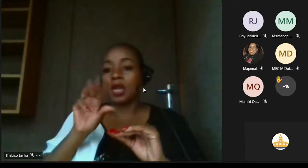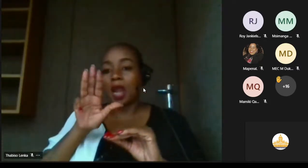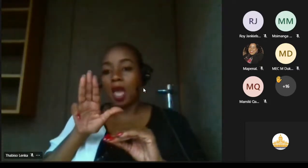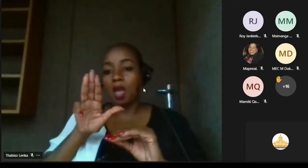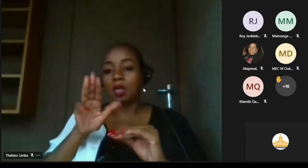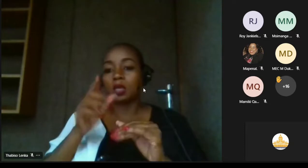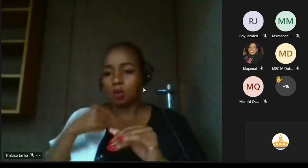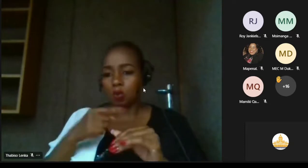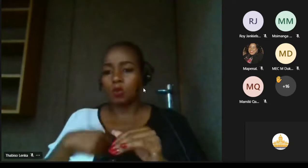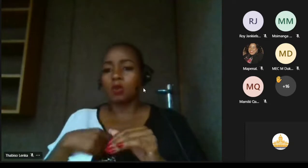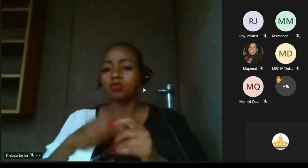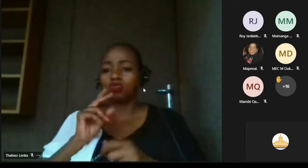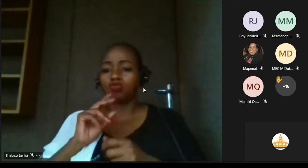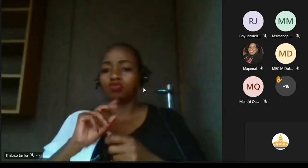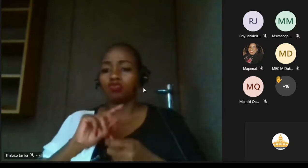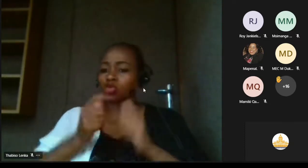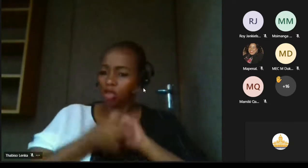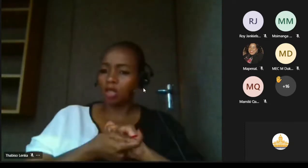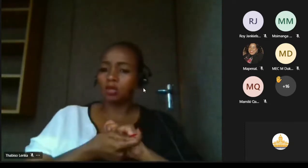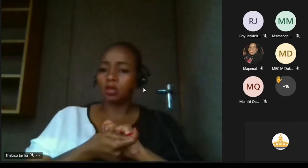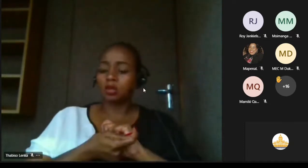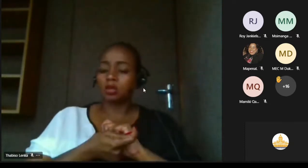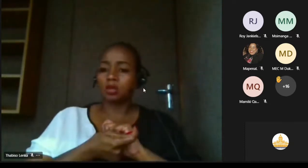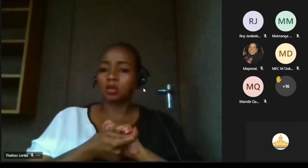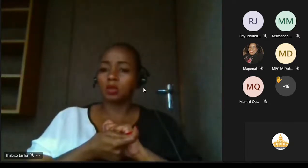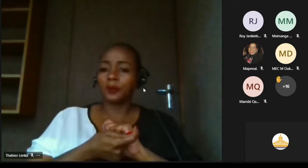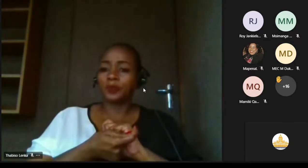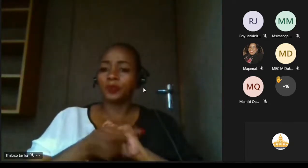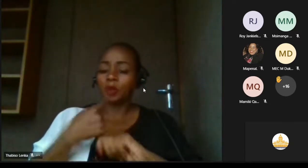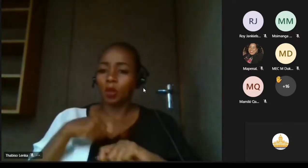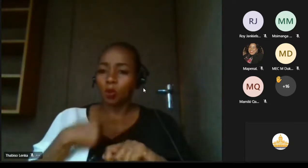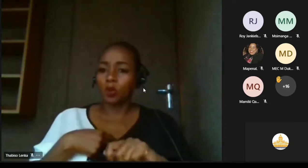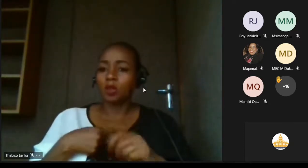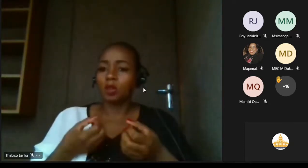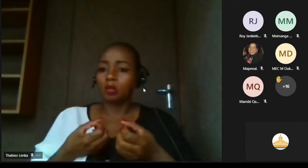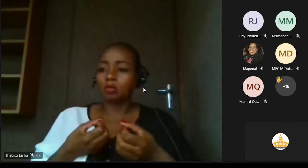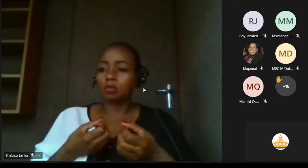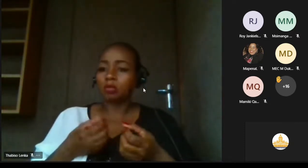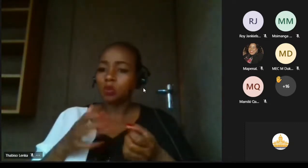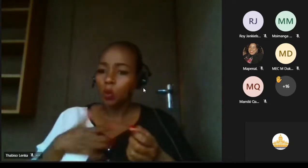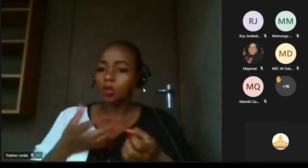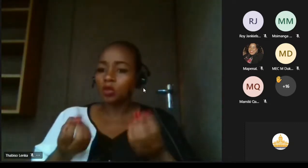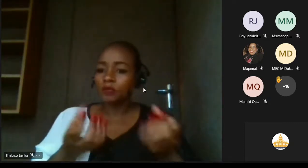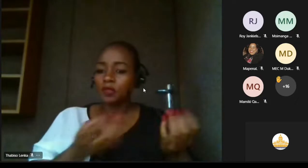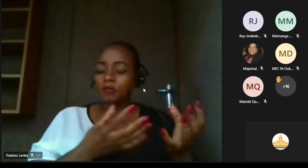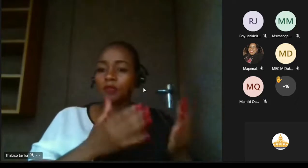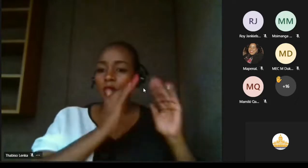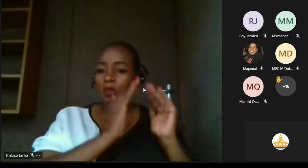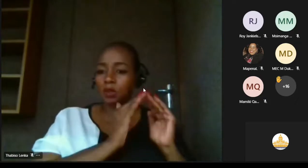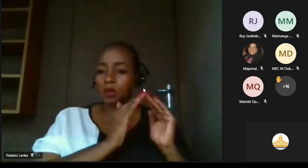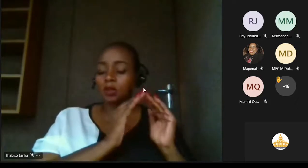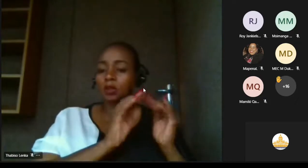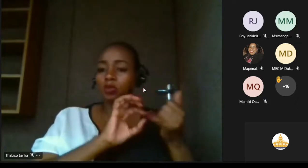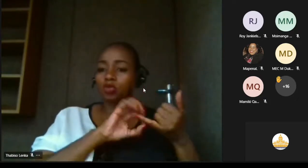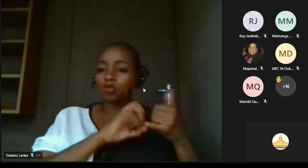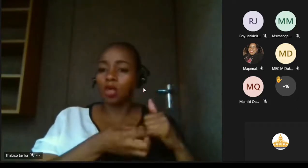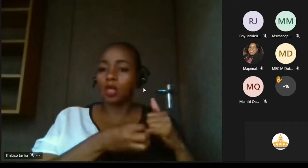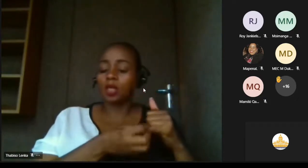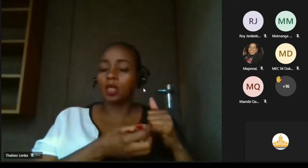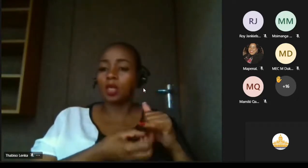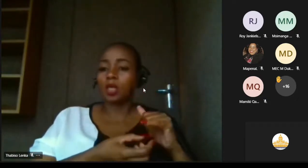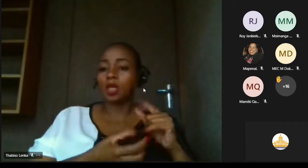2009 saw us a change. Our approach in providing human settlement and using this to address